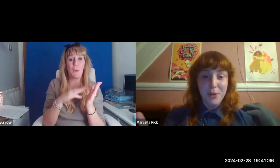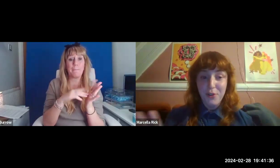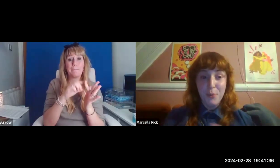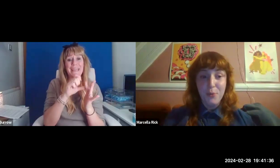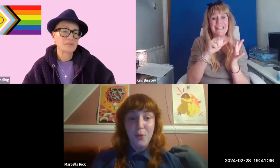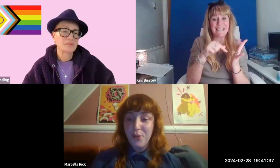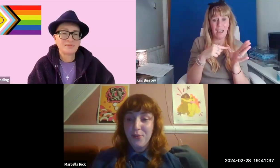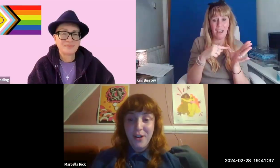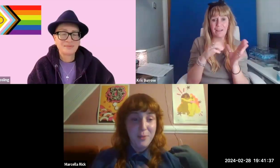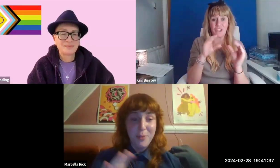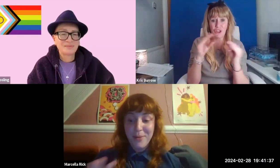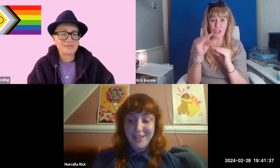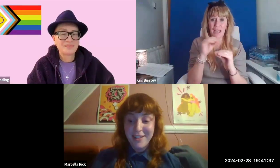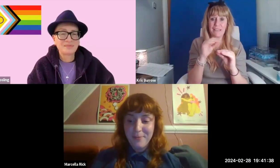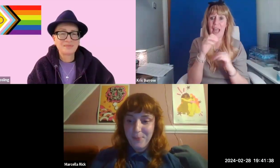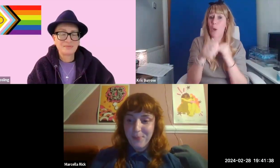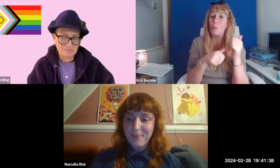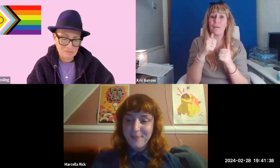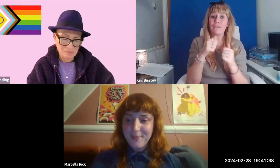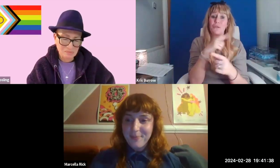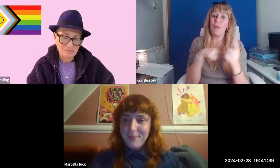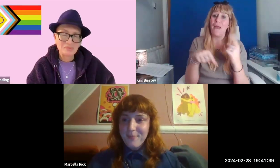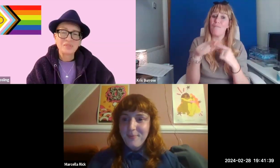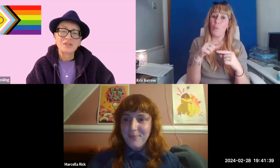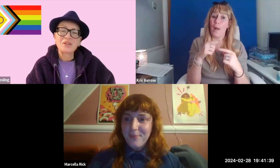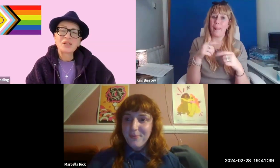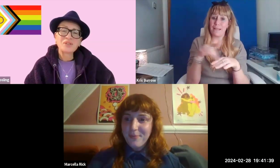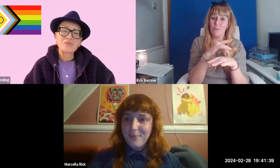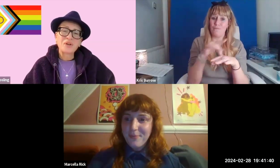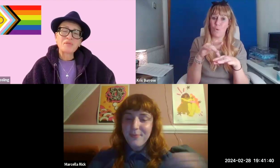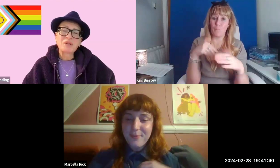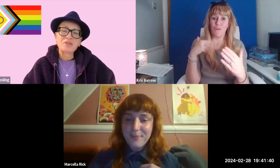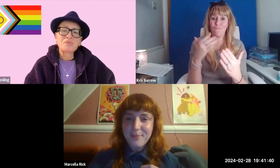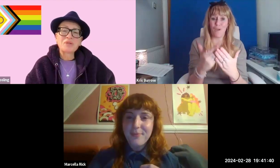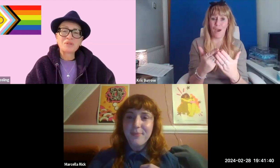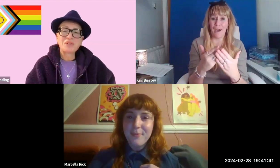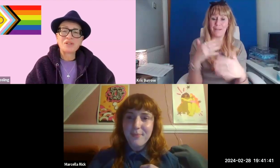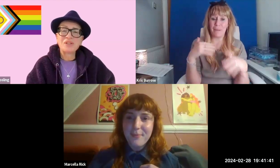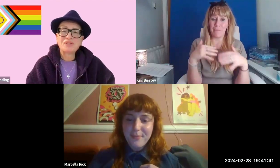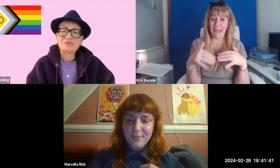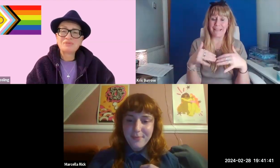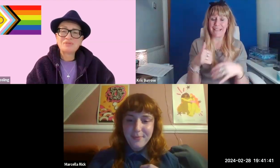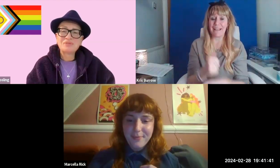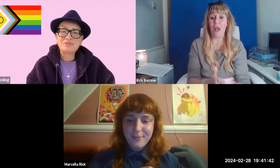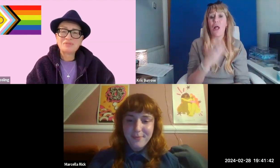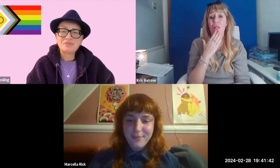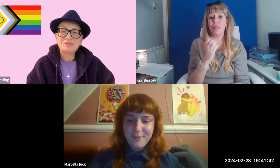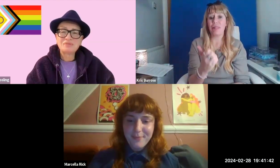done to everybody who's performed so far. It's been amazing. Thanks very much, Marcy.